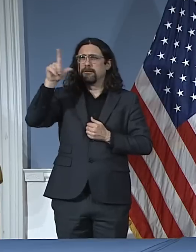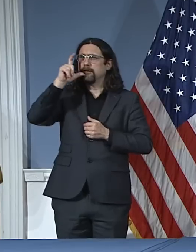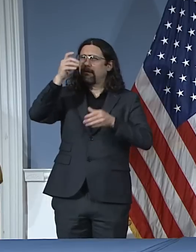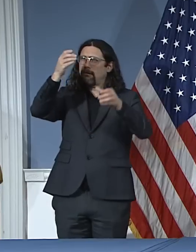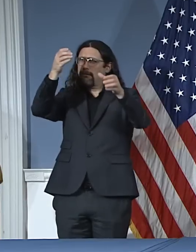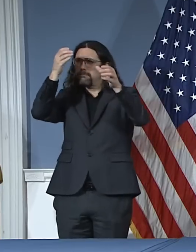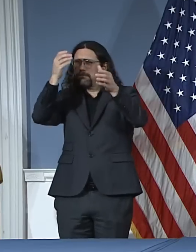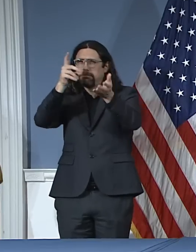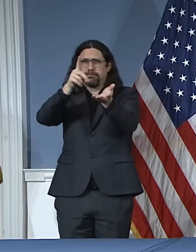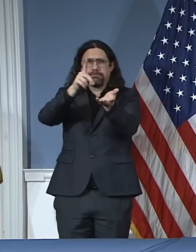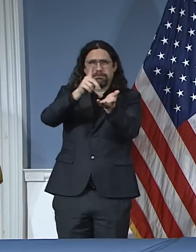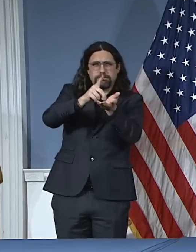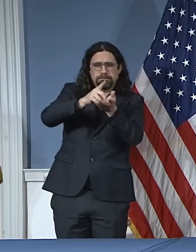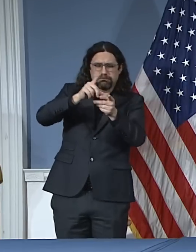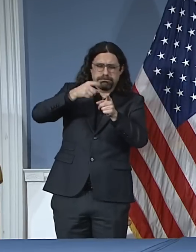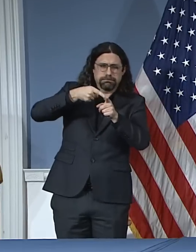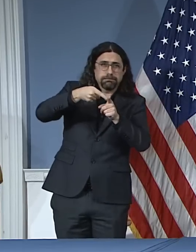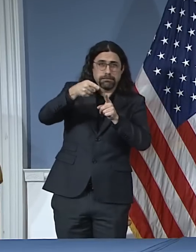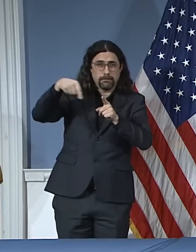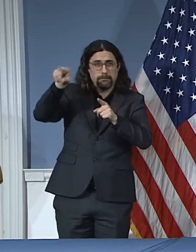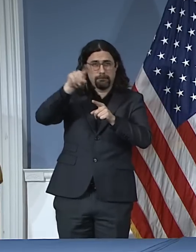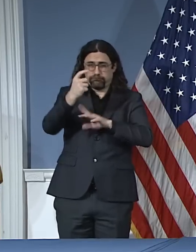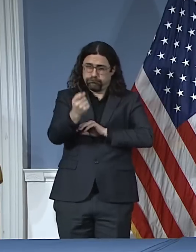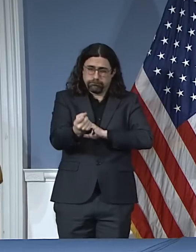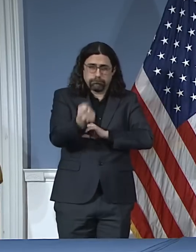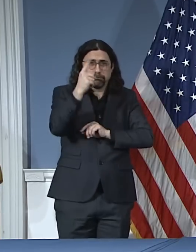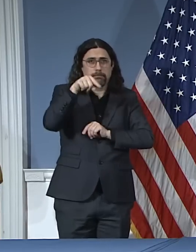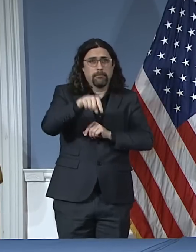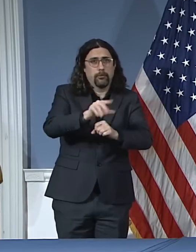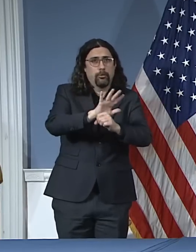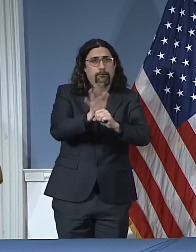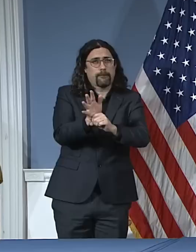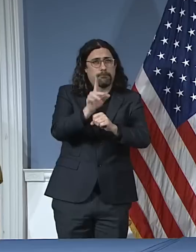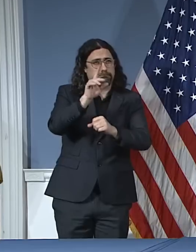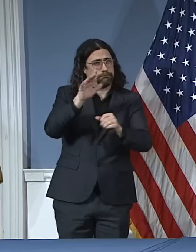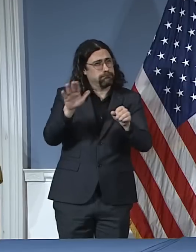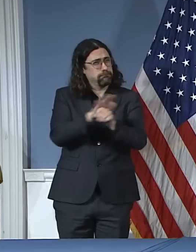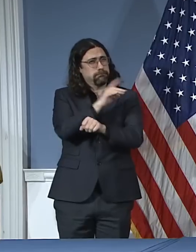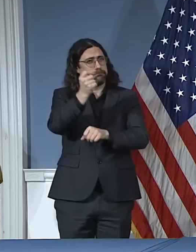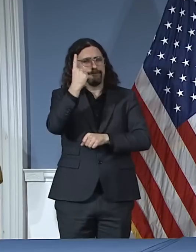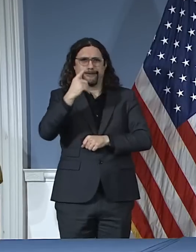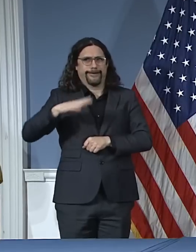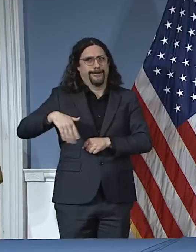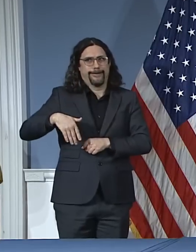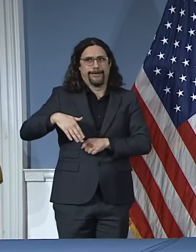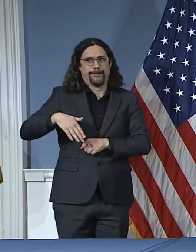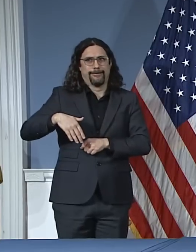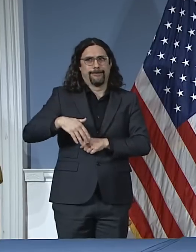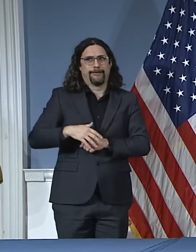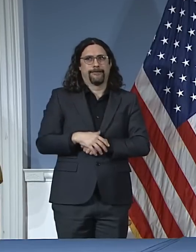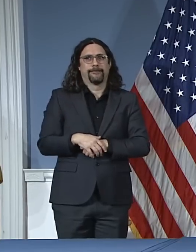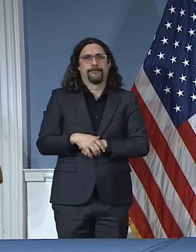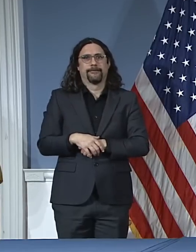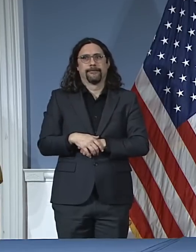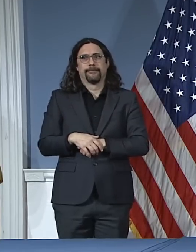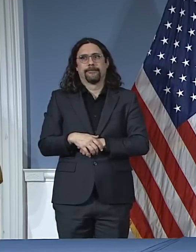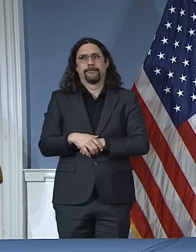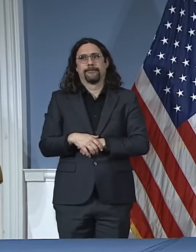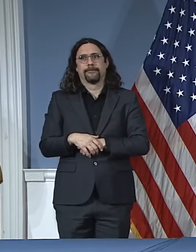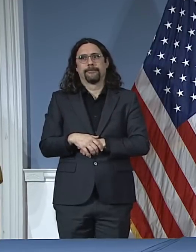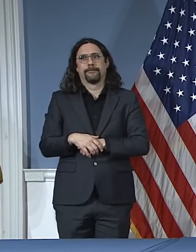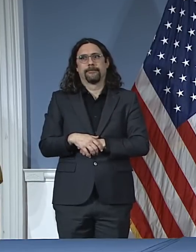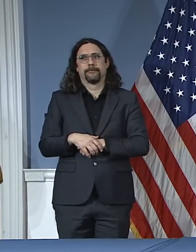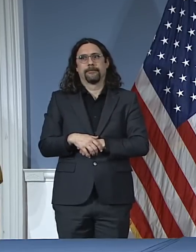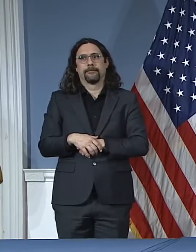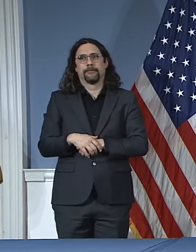people. But here is a fact that's important. As of this moment in New York City, and this